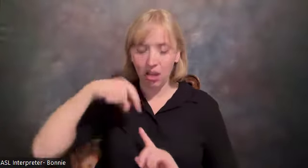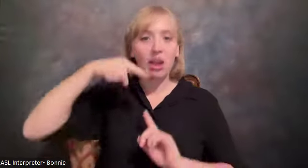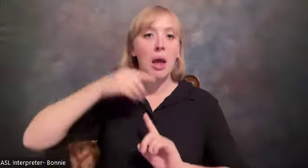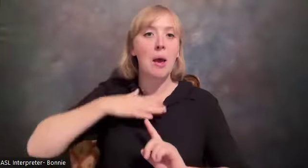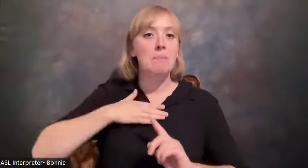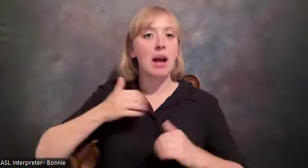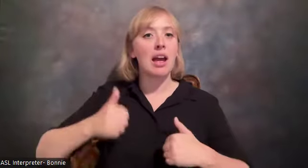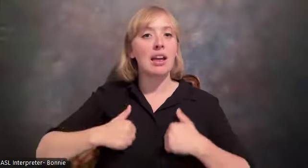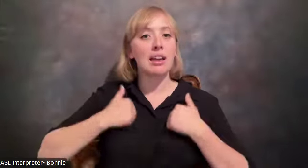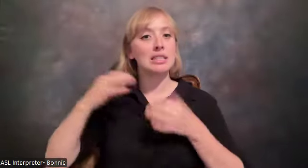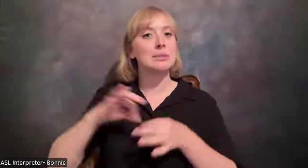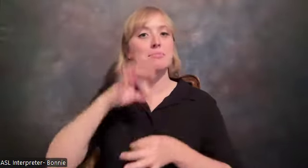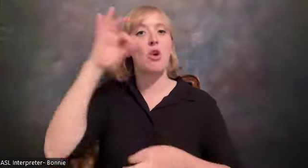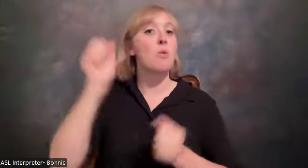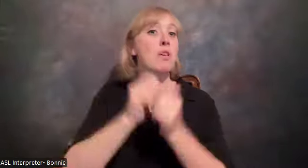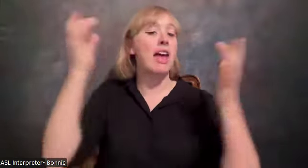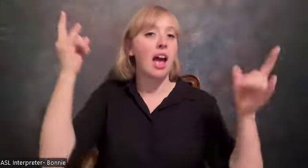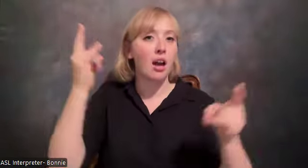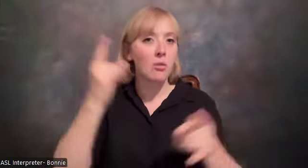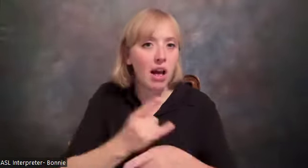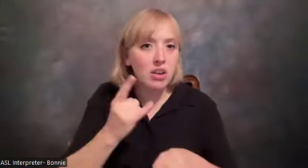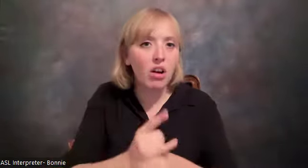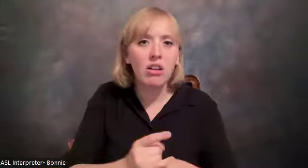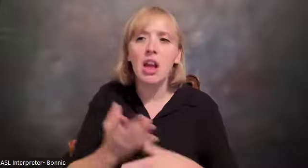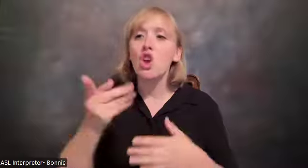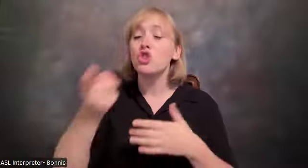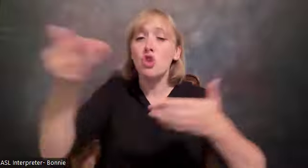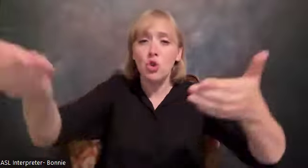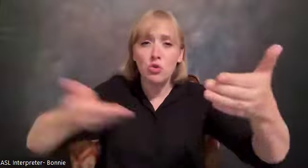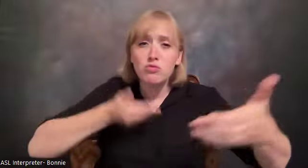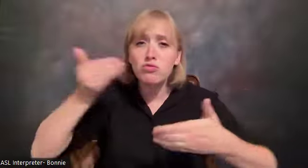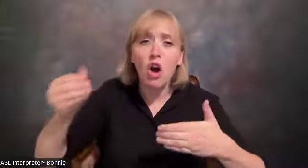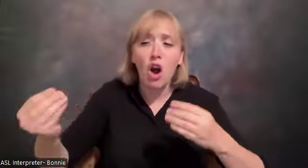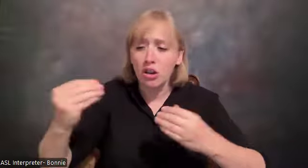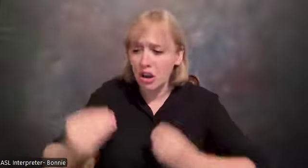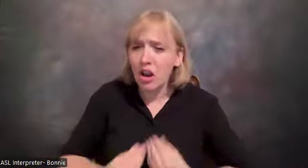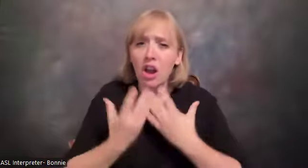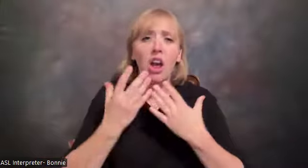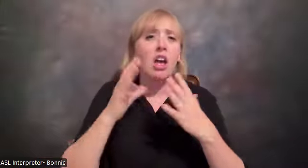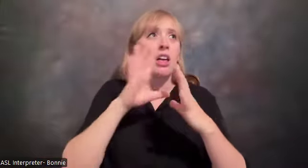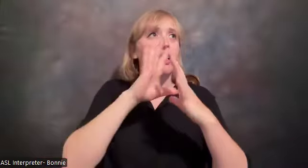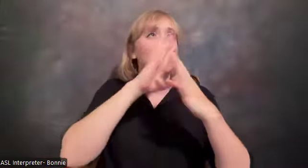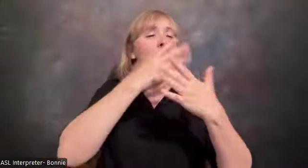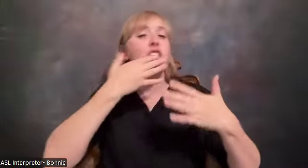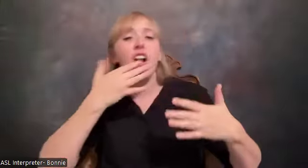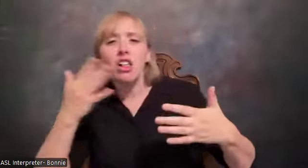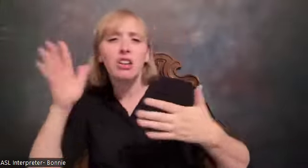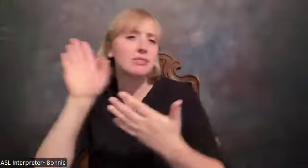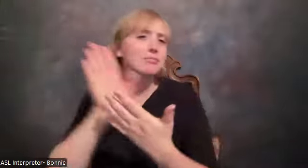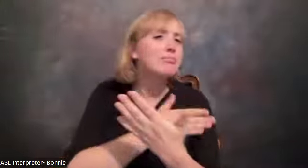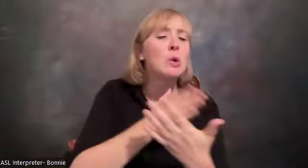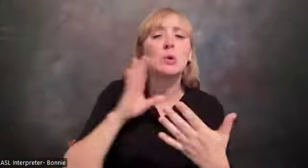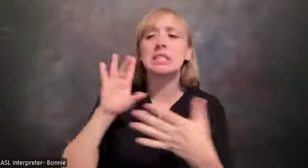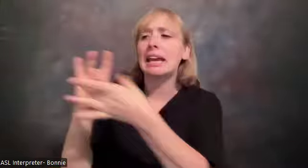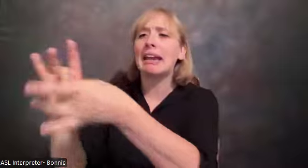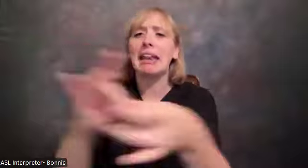a drink. They brought the colors, the music, and the connection to God's other kids into my life. And